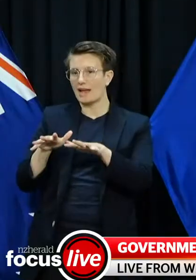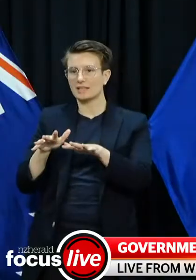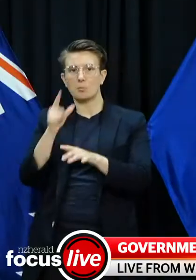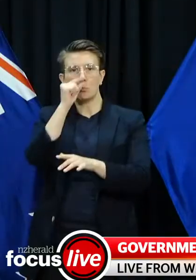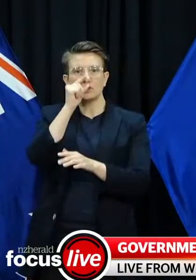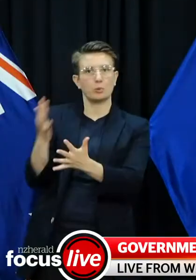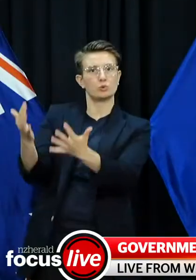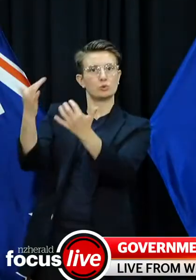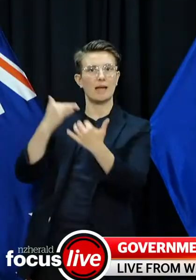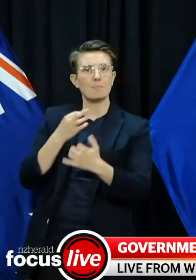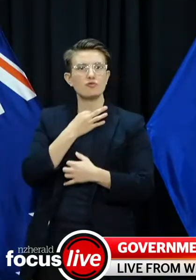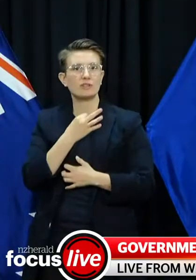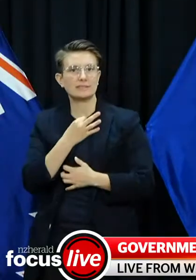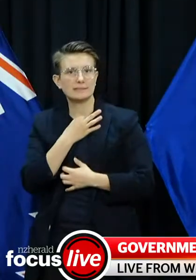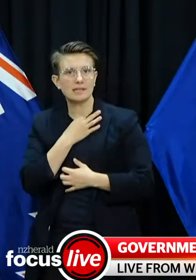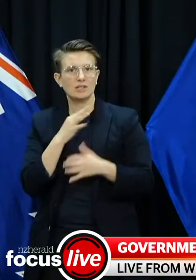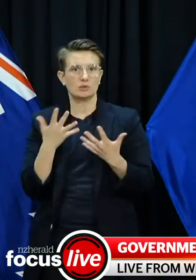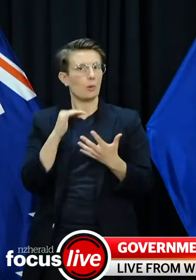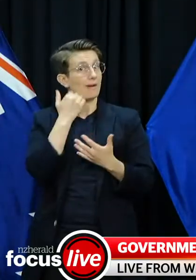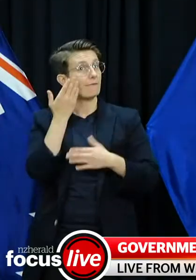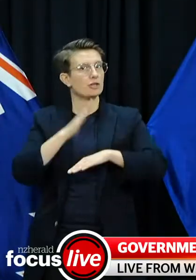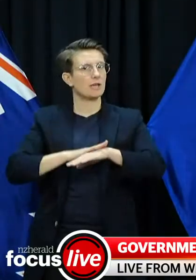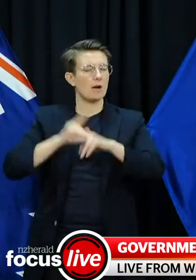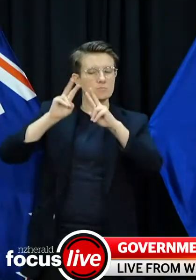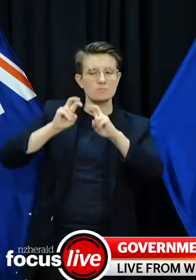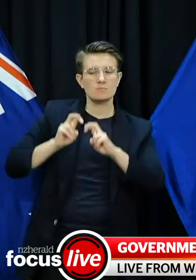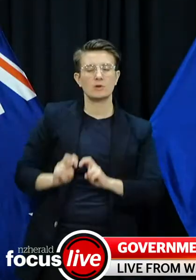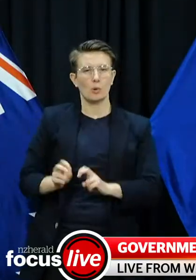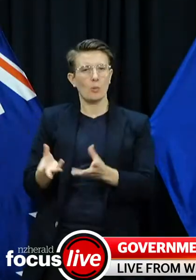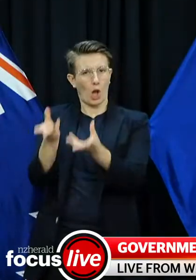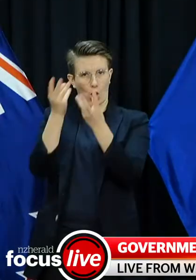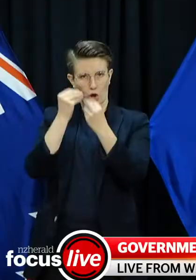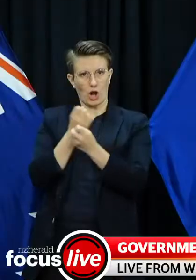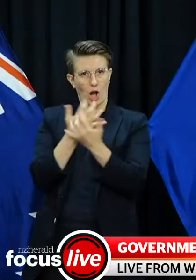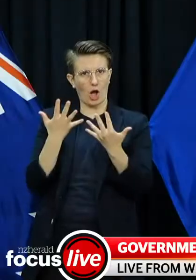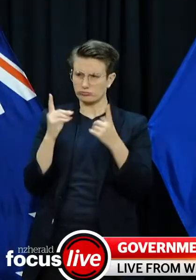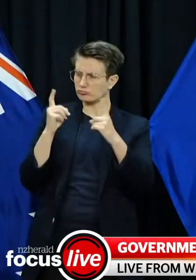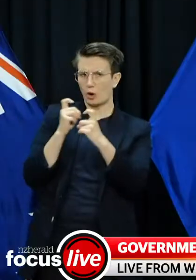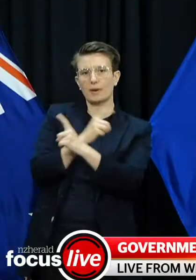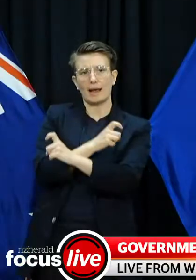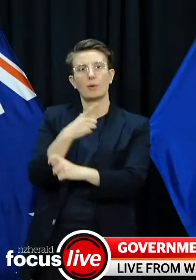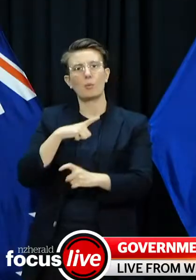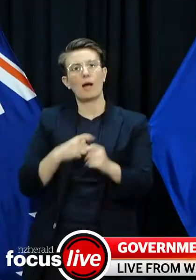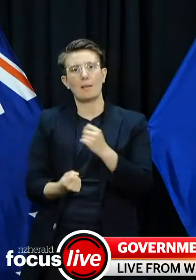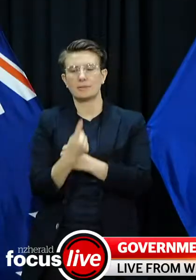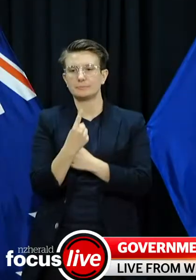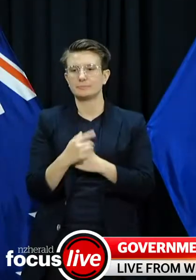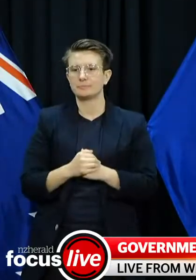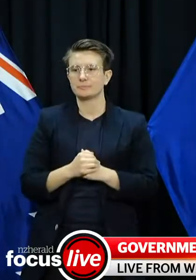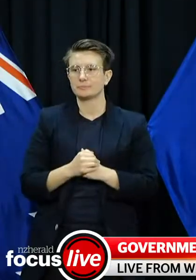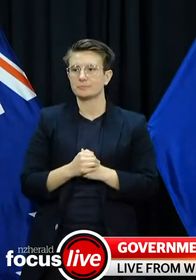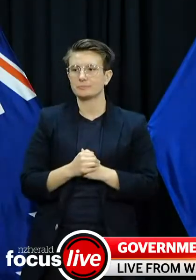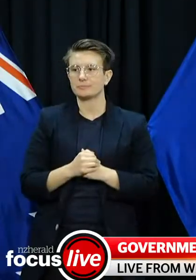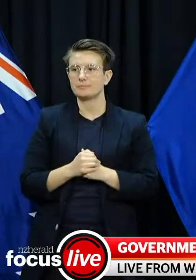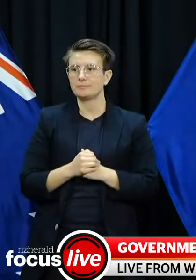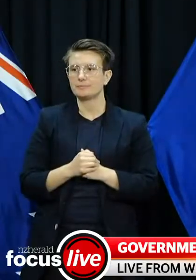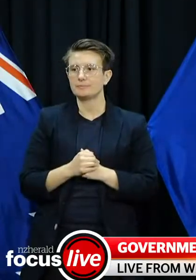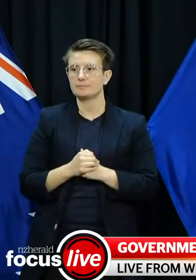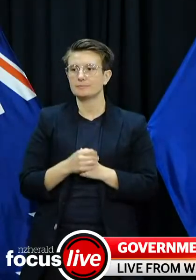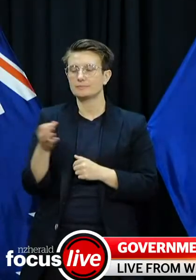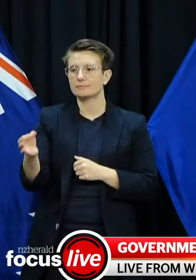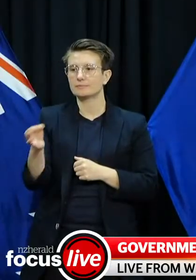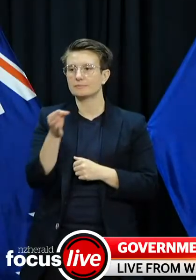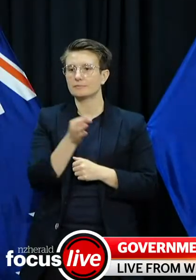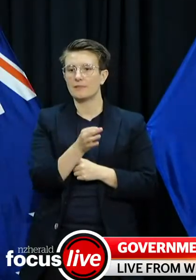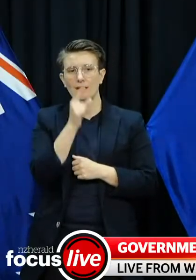get, it's usually complicated and we usually learn from it, and that's what I expect we'll do today. Could you please clarify what the message